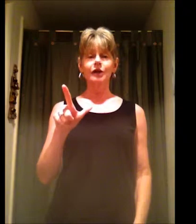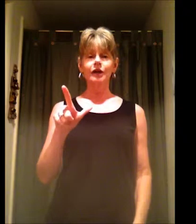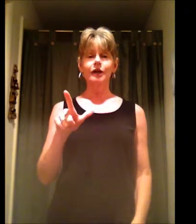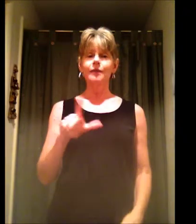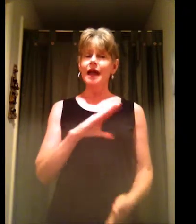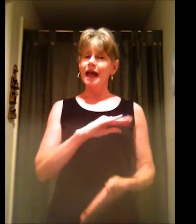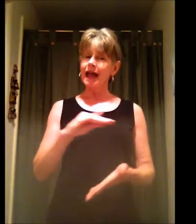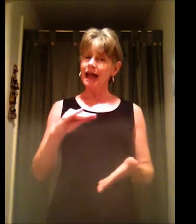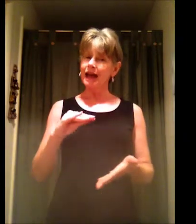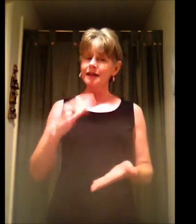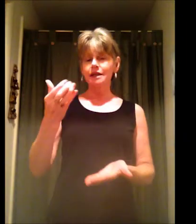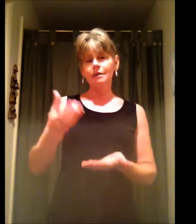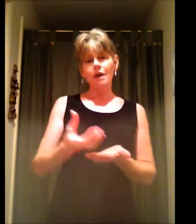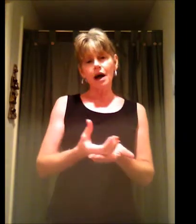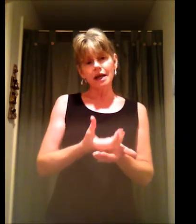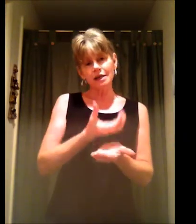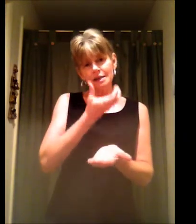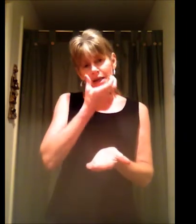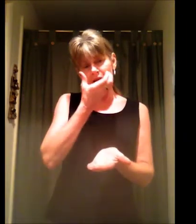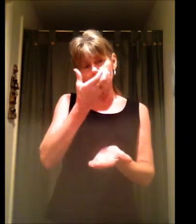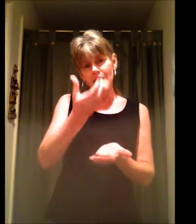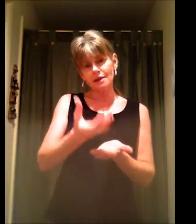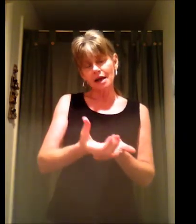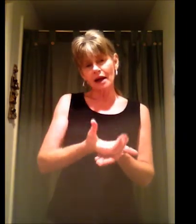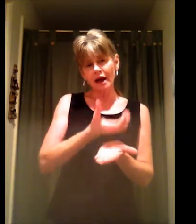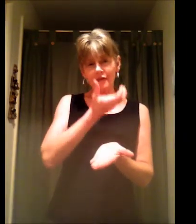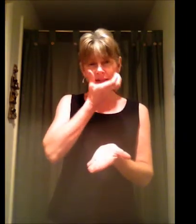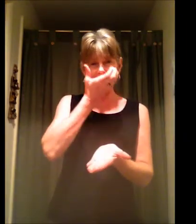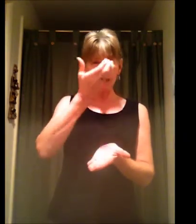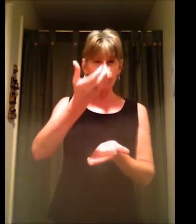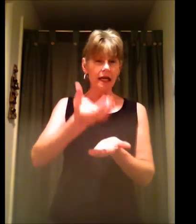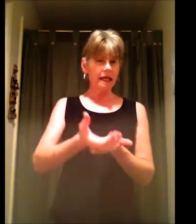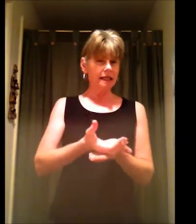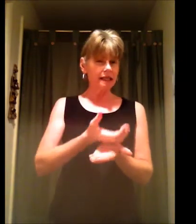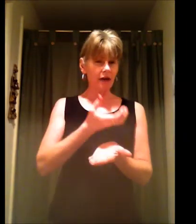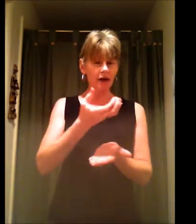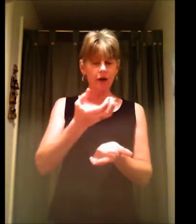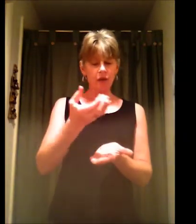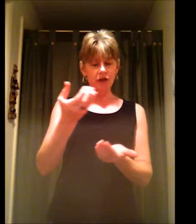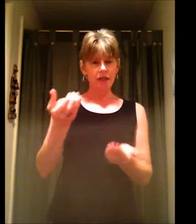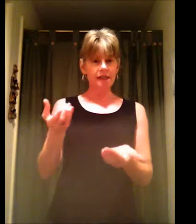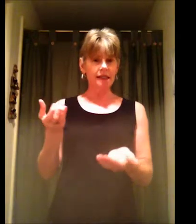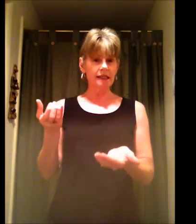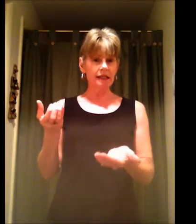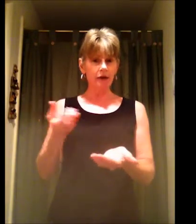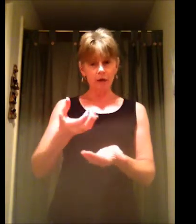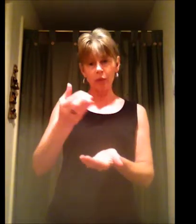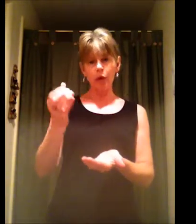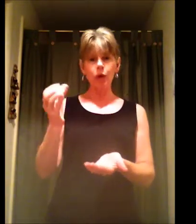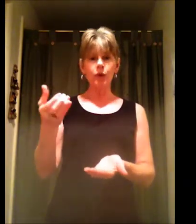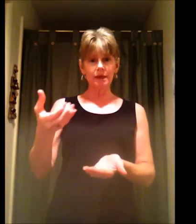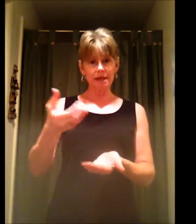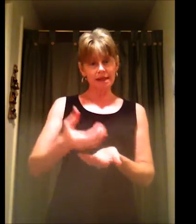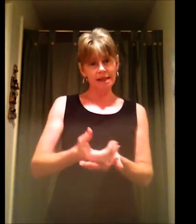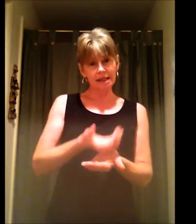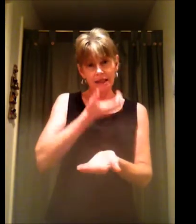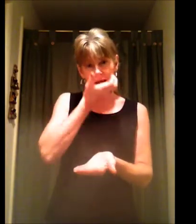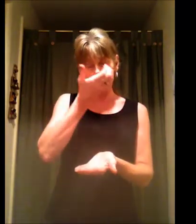cereal. And in my handouts, I have the sign cereal, which this is the cereal bowl. This is the C coming